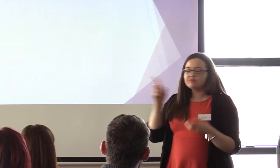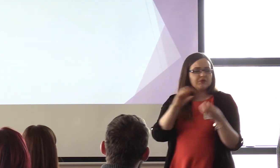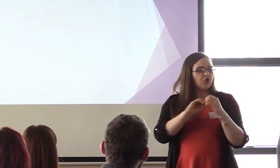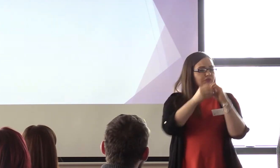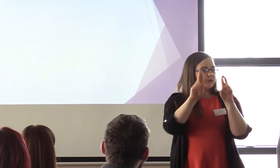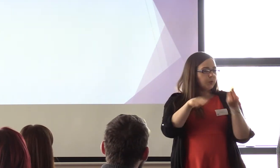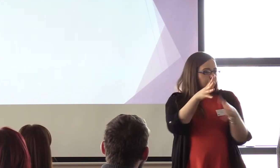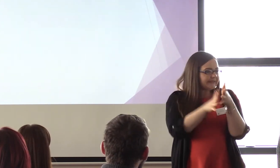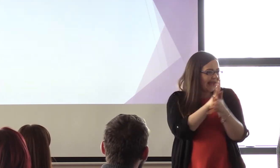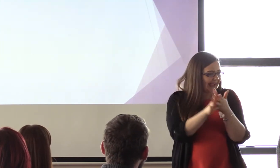over.